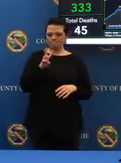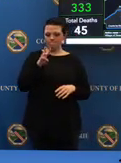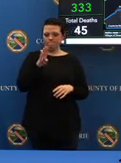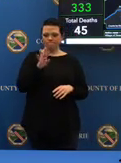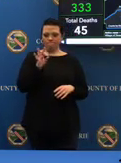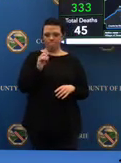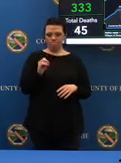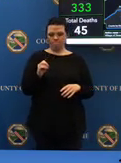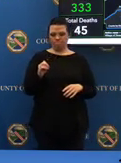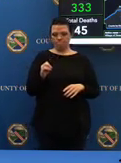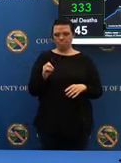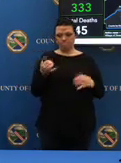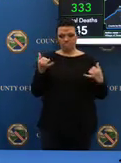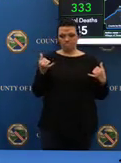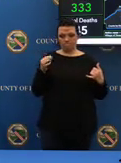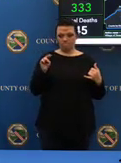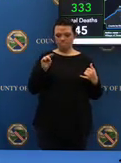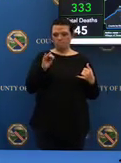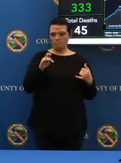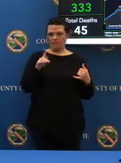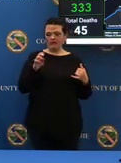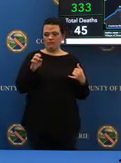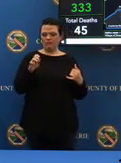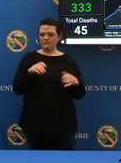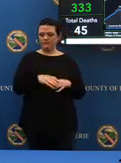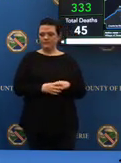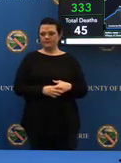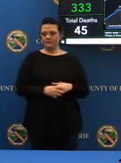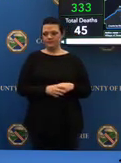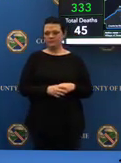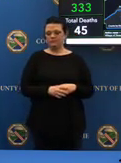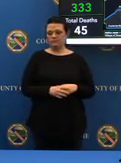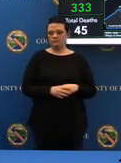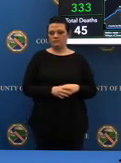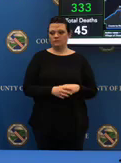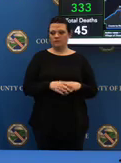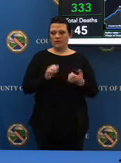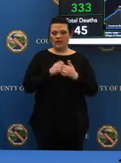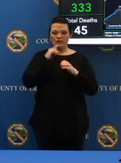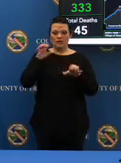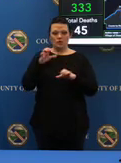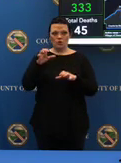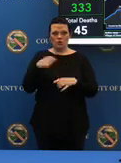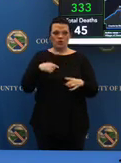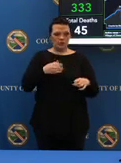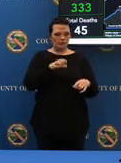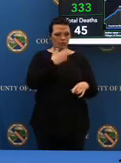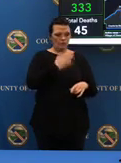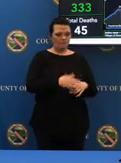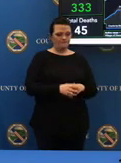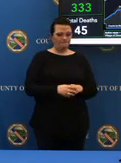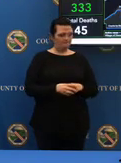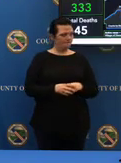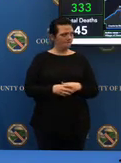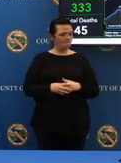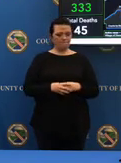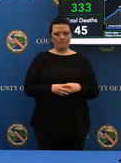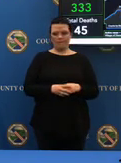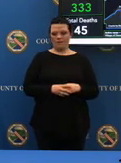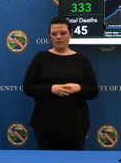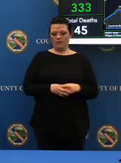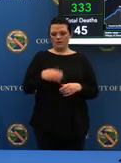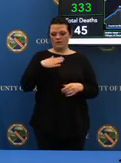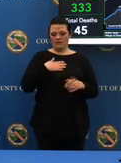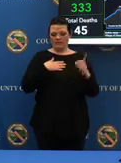WBFO, we have WBFO today. Michael Moroziak. Michael. Mr. Poloncarz, how are you doing, sir? I'm doing good, Michael. Okay.